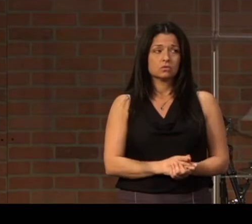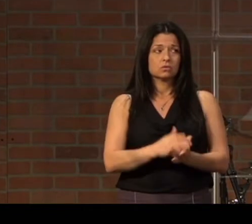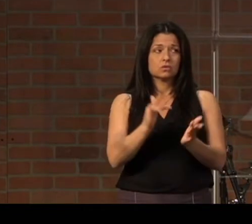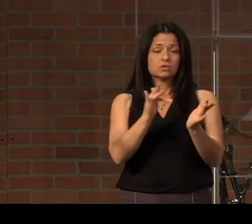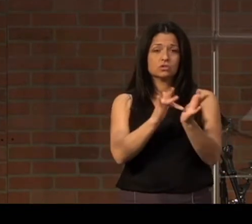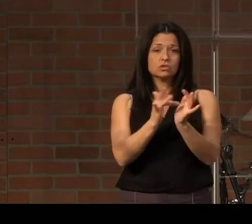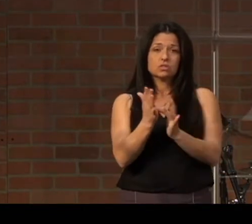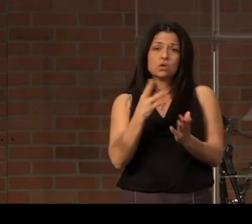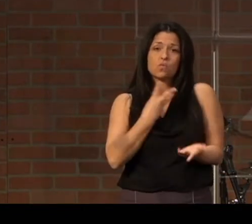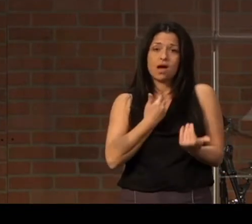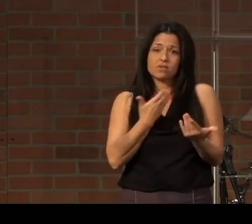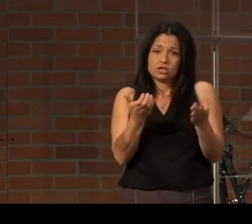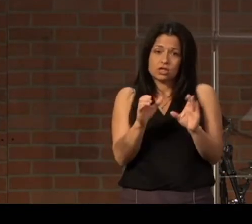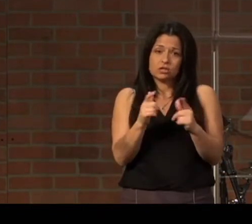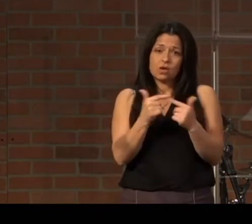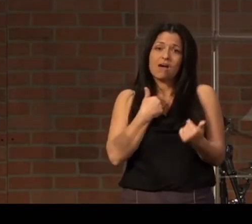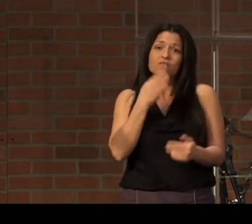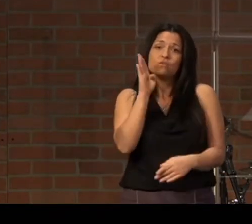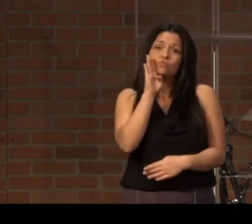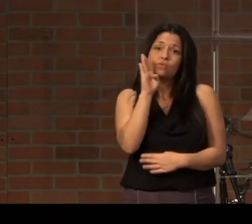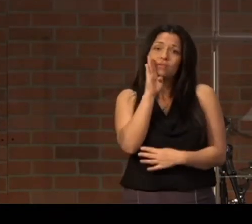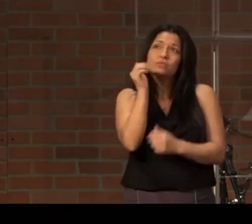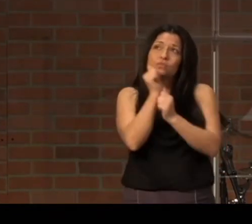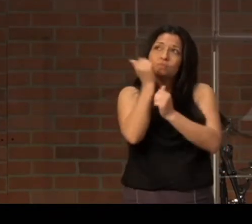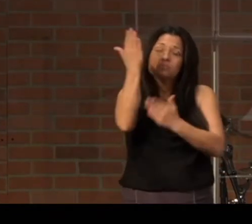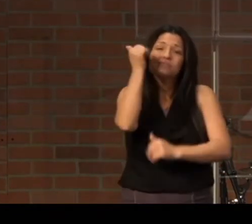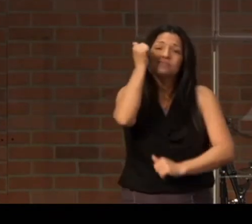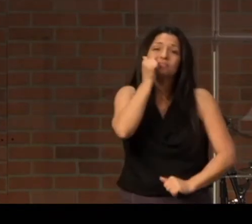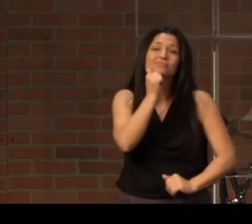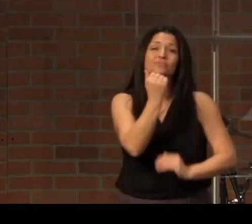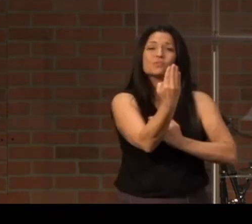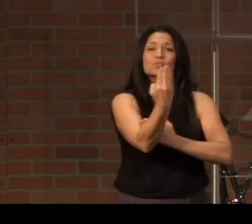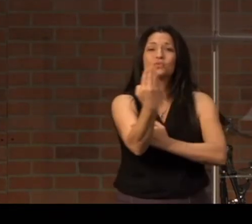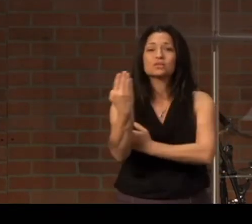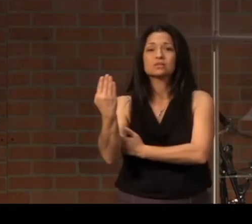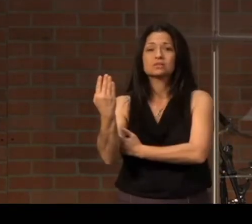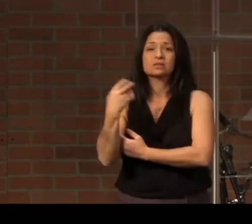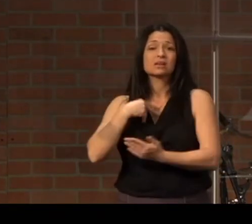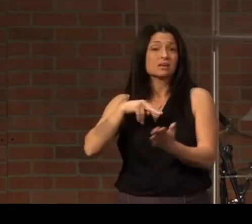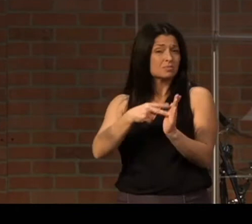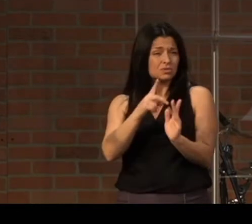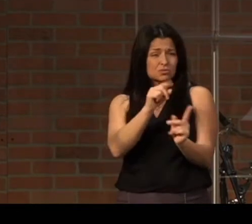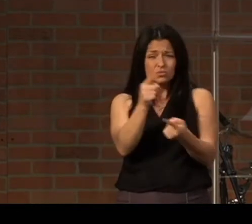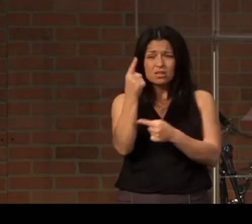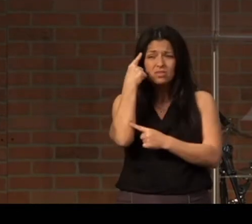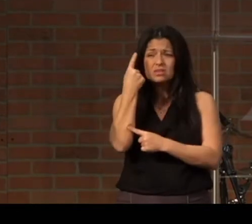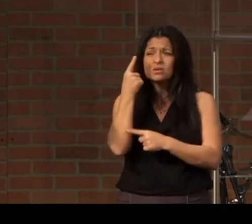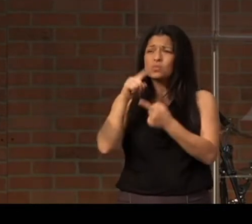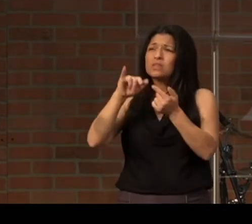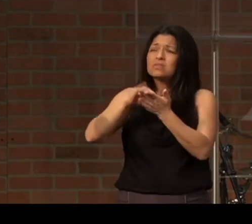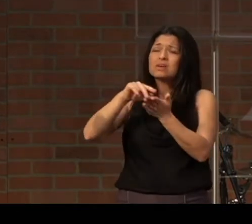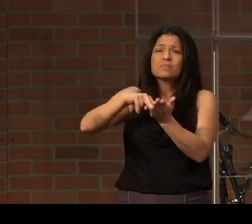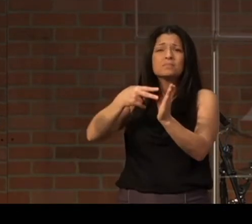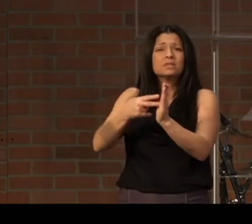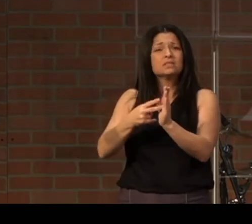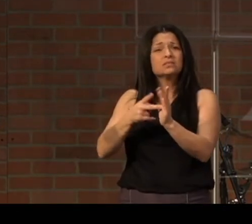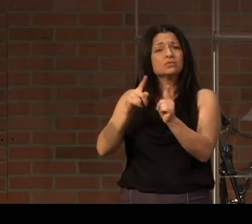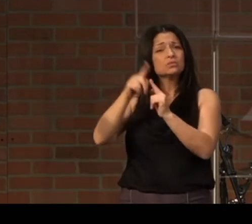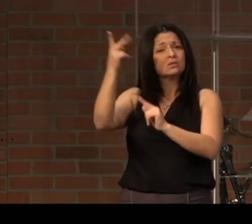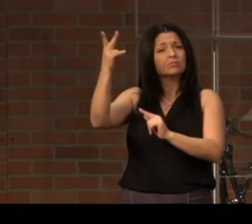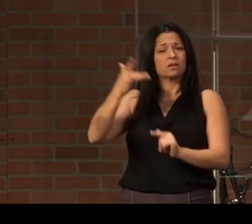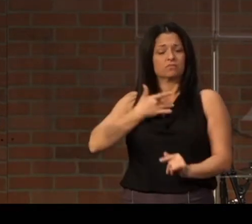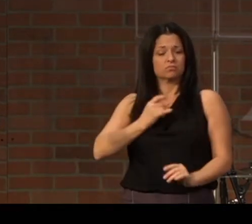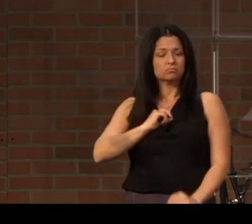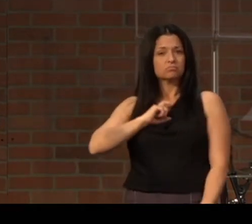Jesus, we get a chance to have breakfast with him every morning. I mean, you ever think of what it means to him? He pursued